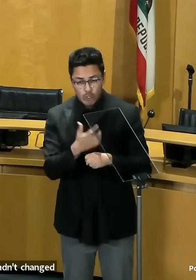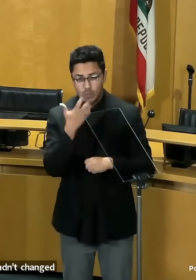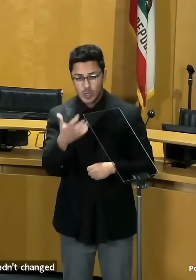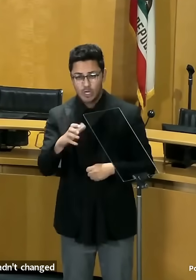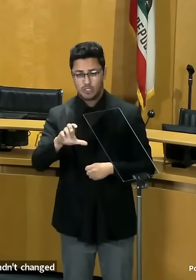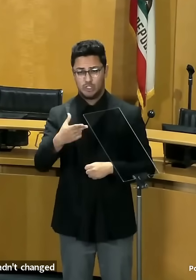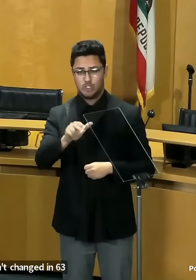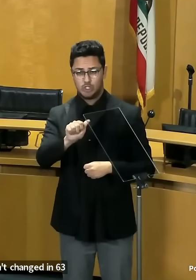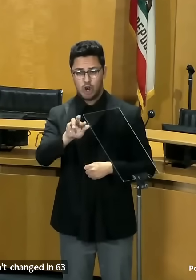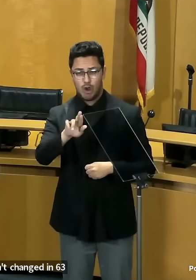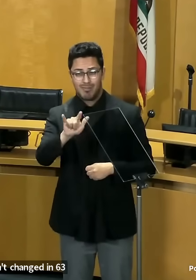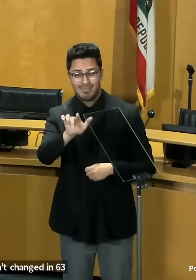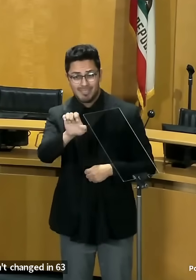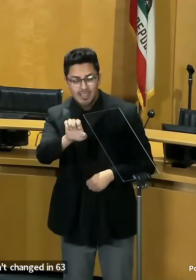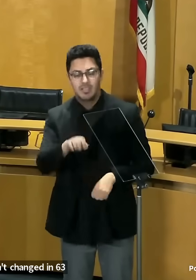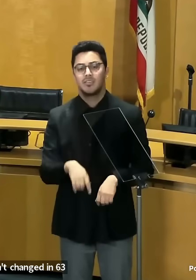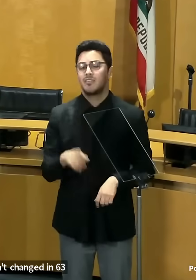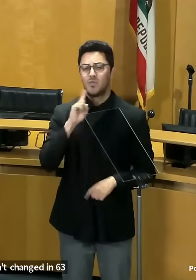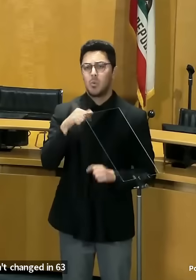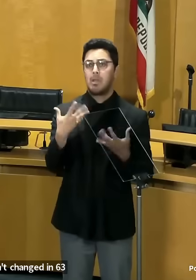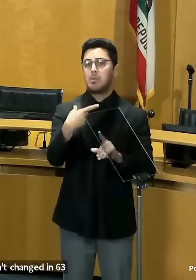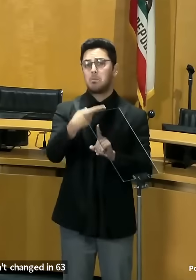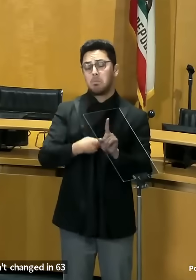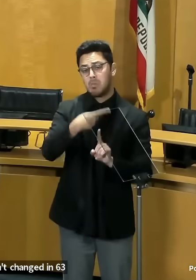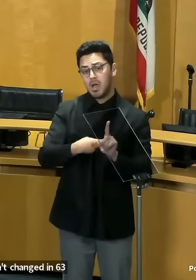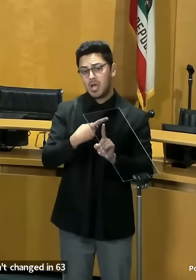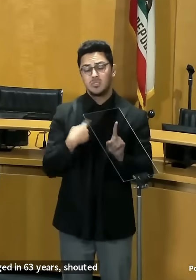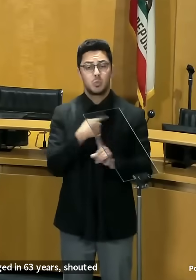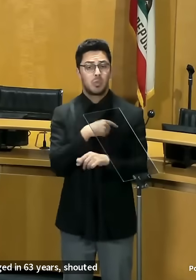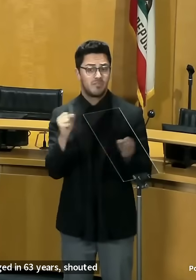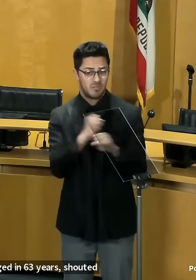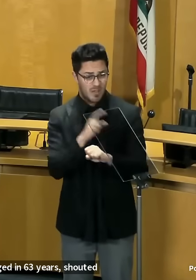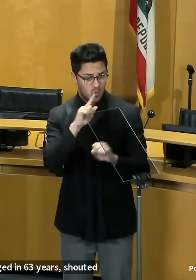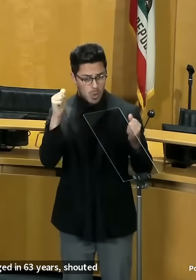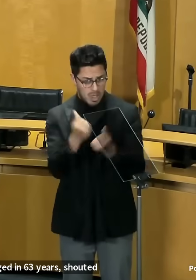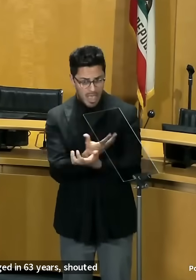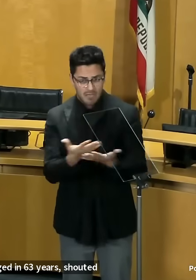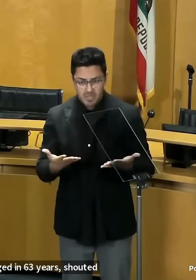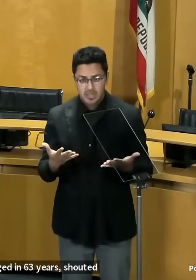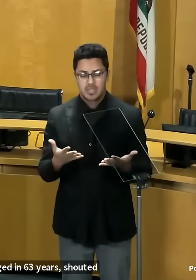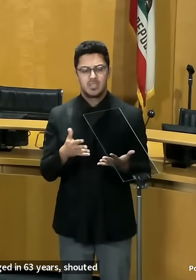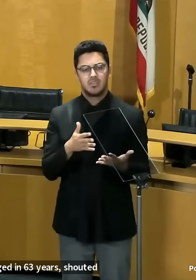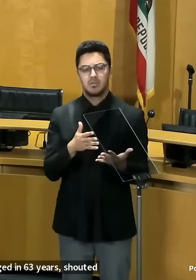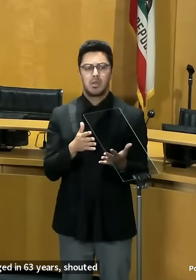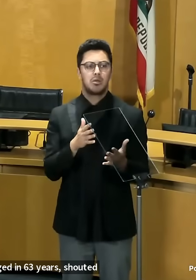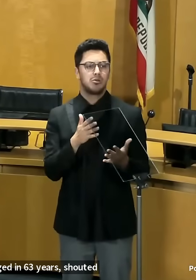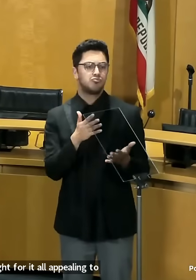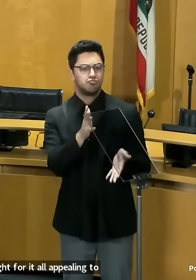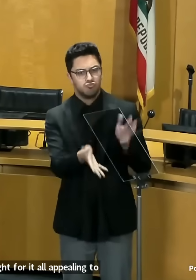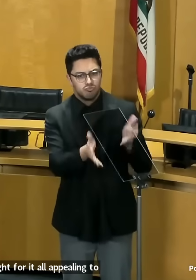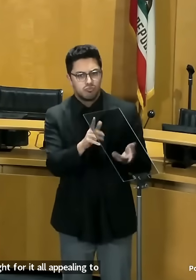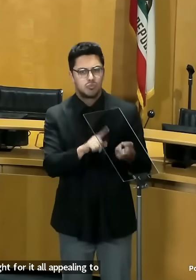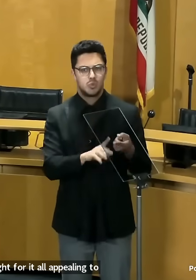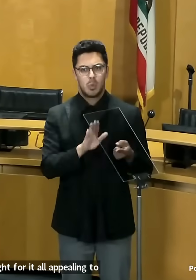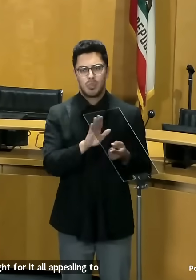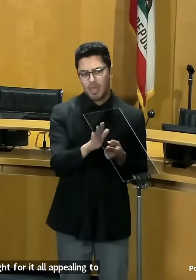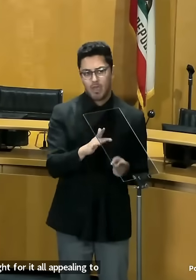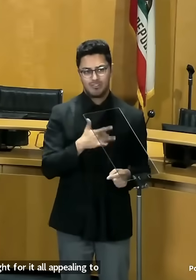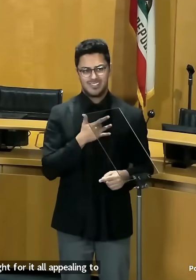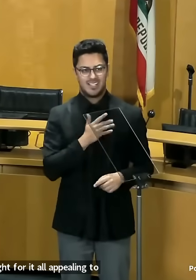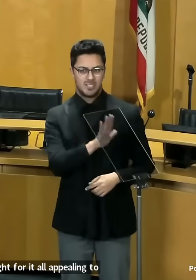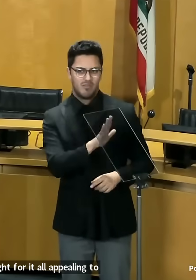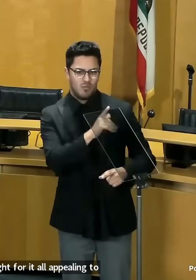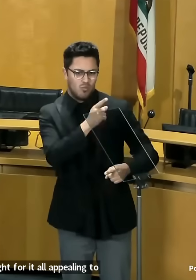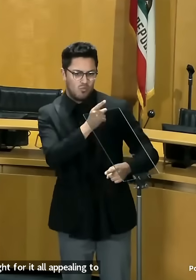shouted Charlie. For months, we fought for it all, appealing to their sense of right and